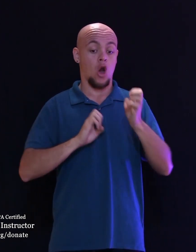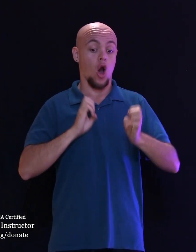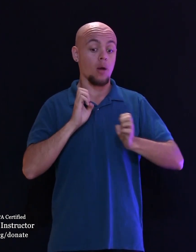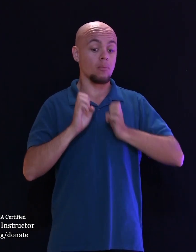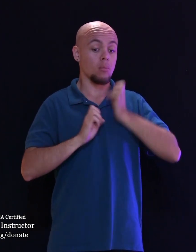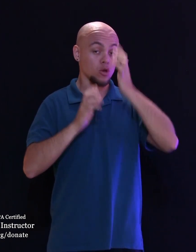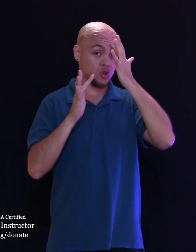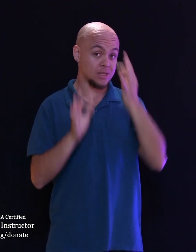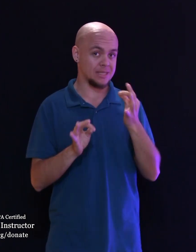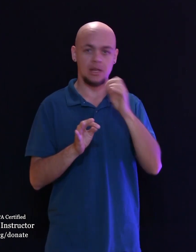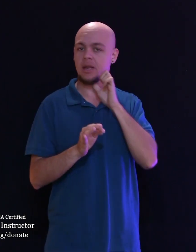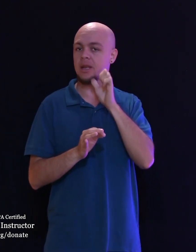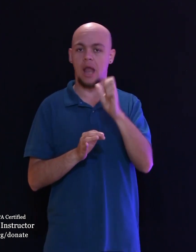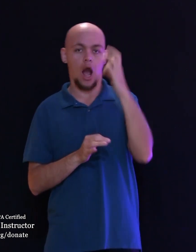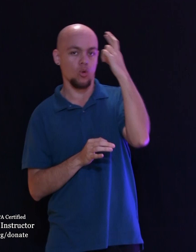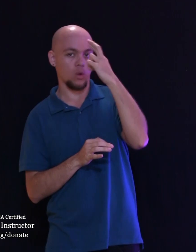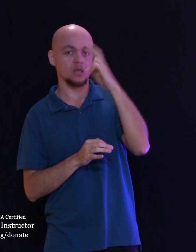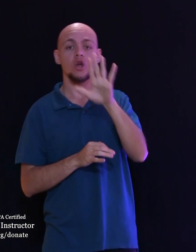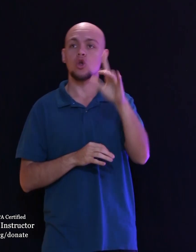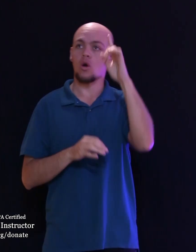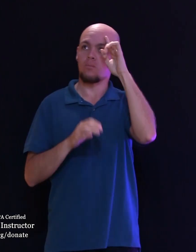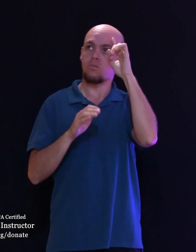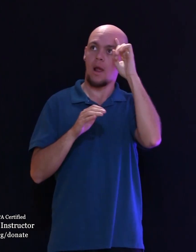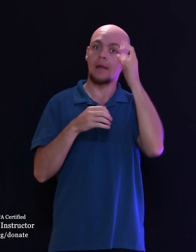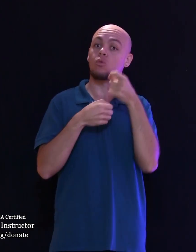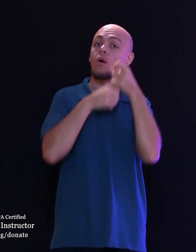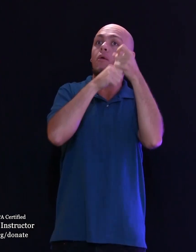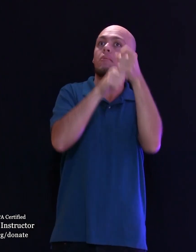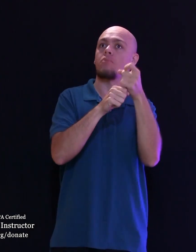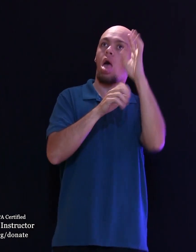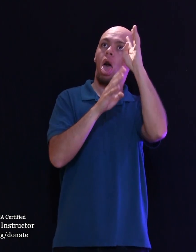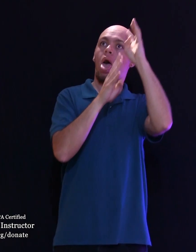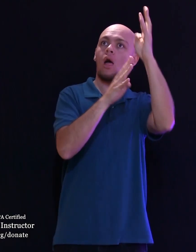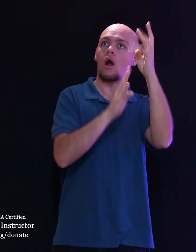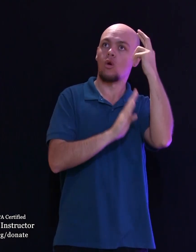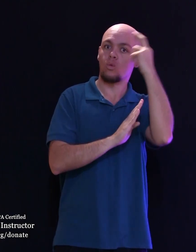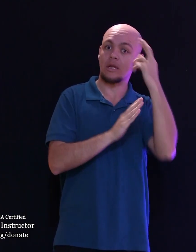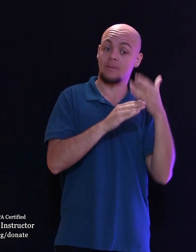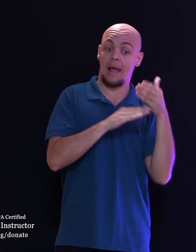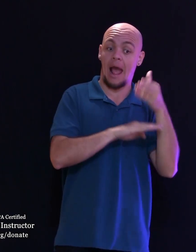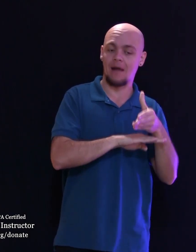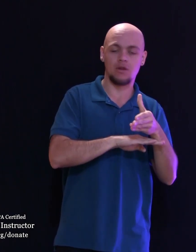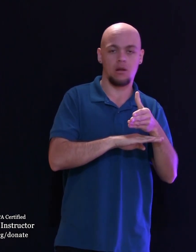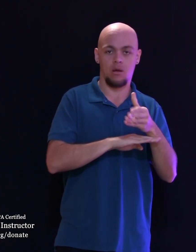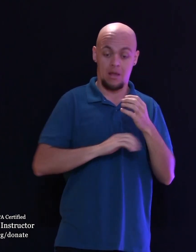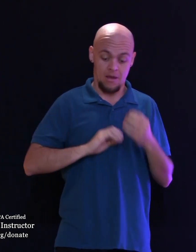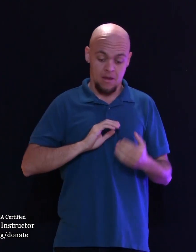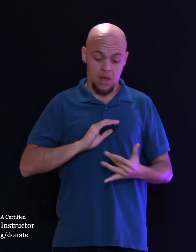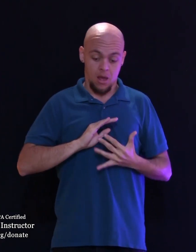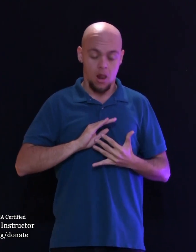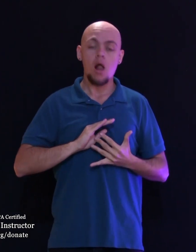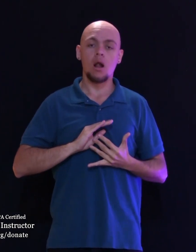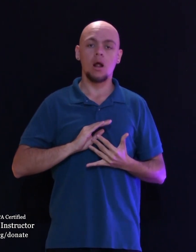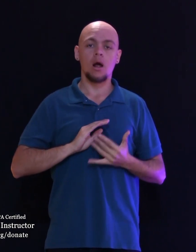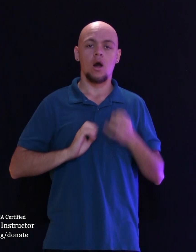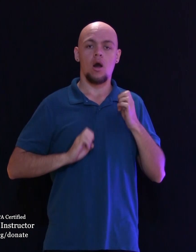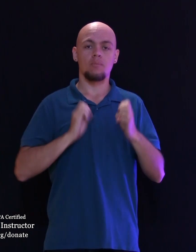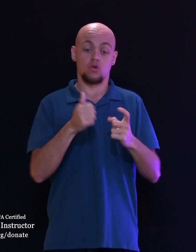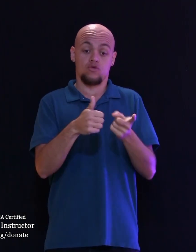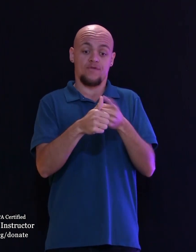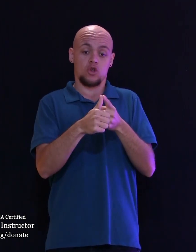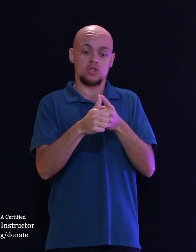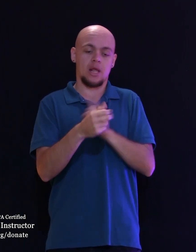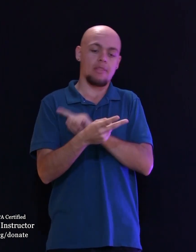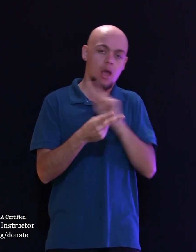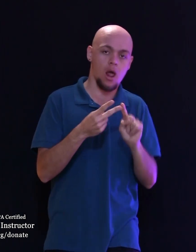one. Oh, your brain will come up with a reason later. We'll rationalize it later. But you'll make that emotional decision and your brain will figure out how to support it